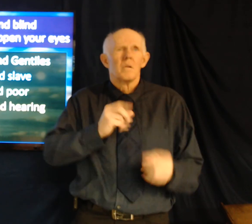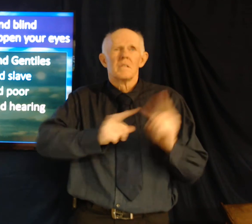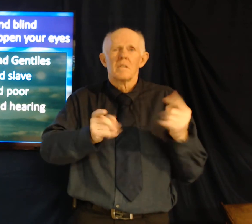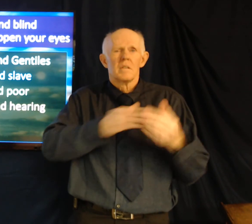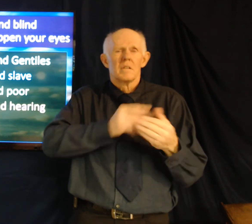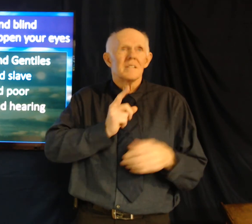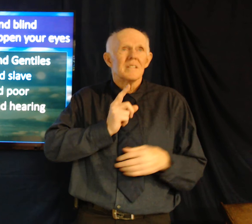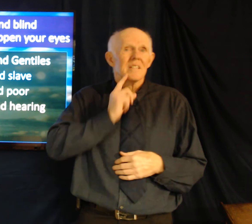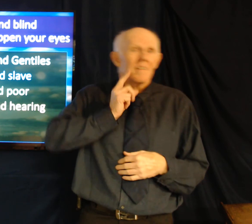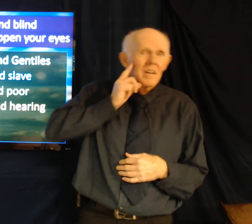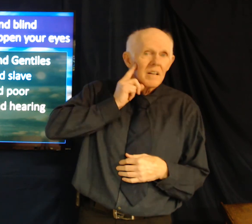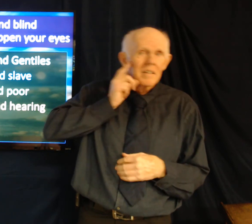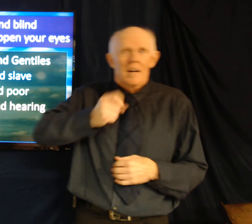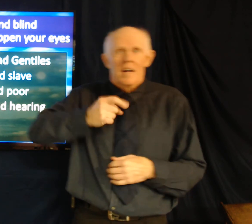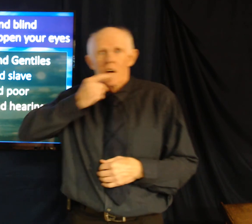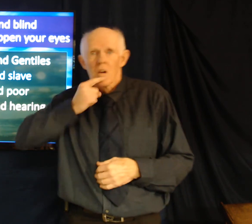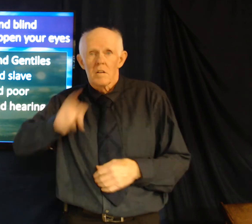no difference between deaf and hearing